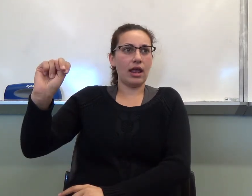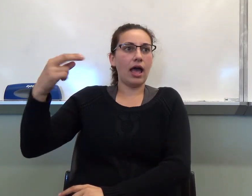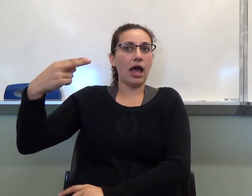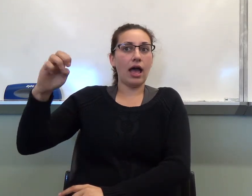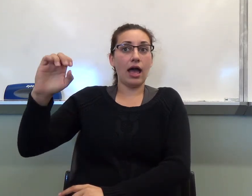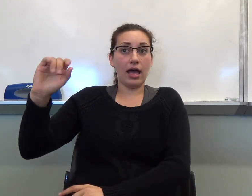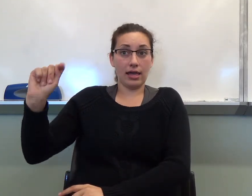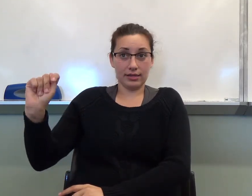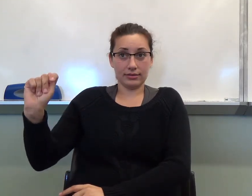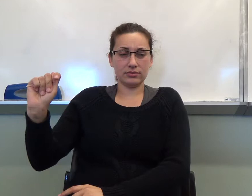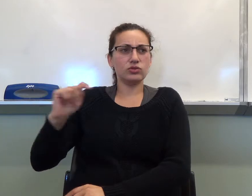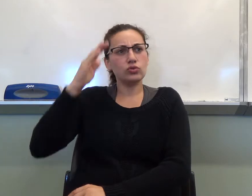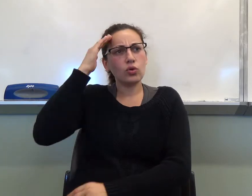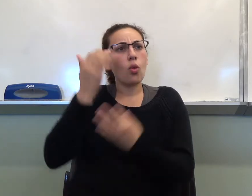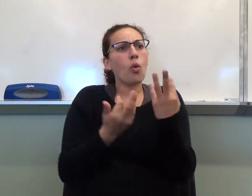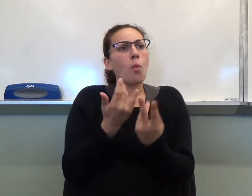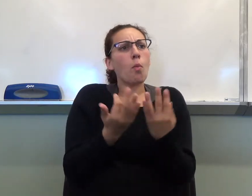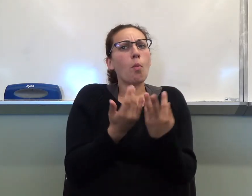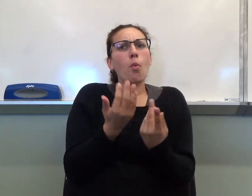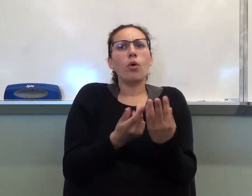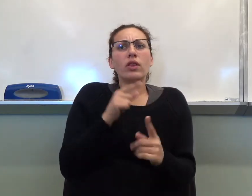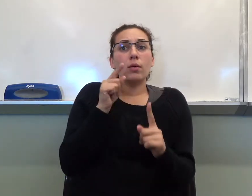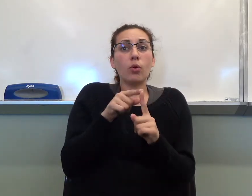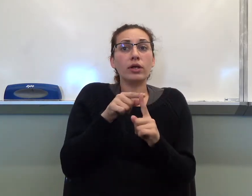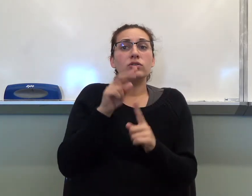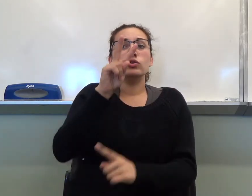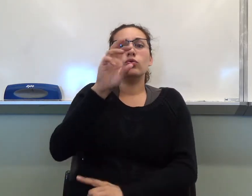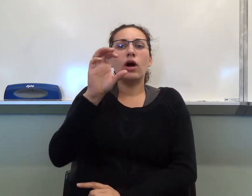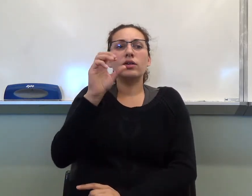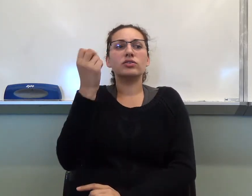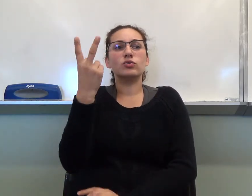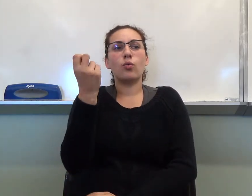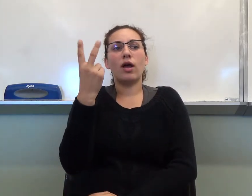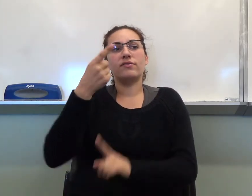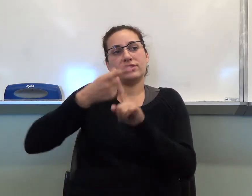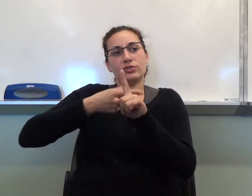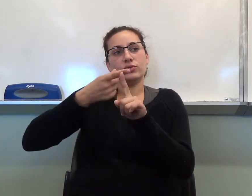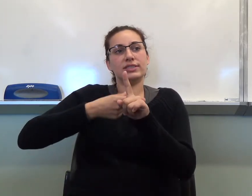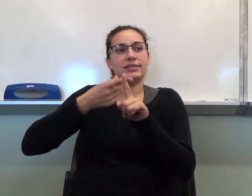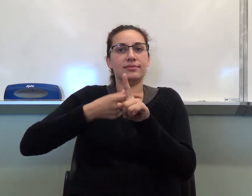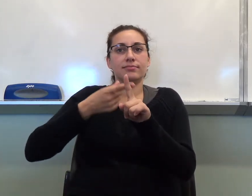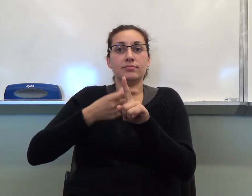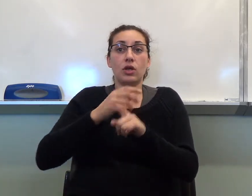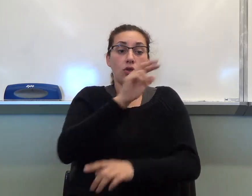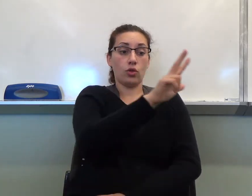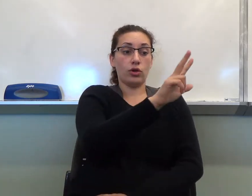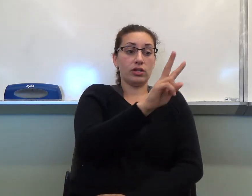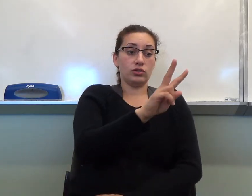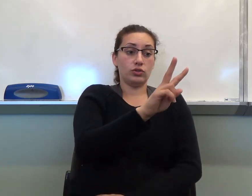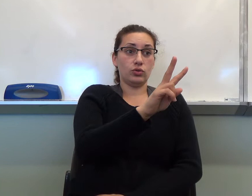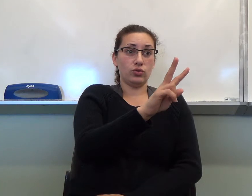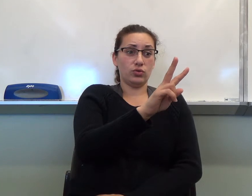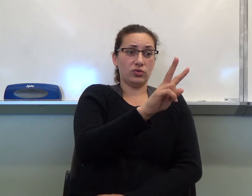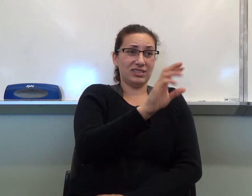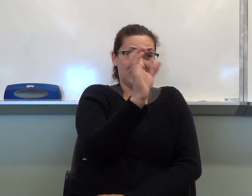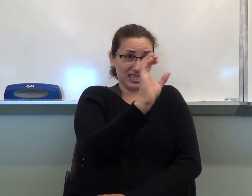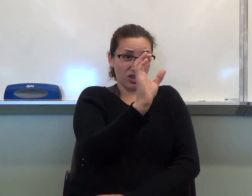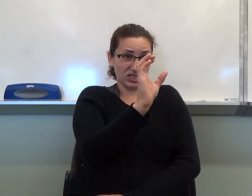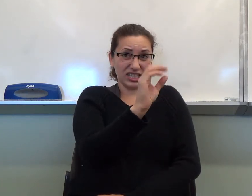What's the boiling point? 212. Yeah. 32 and 212? I mean, that's not something